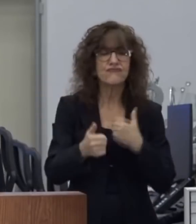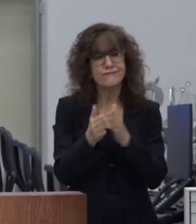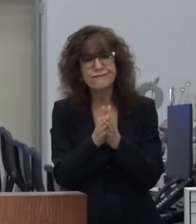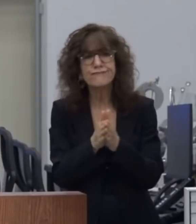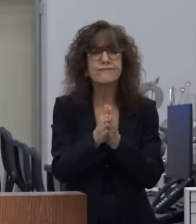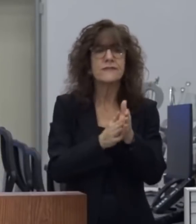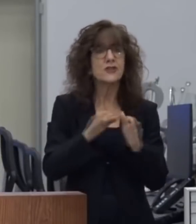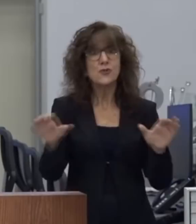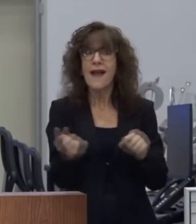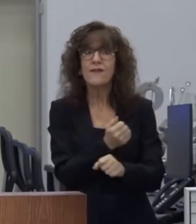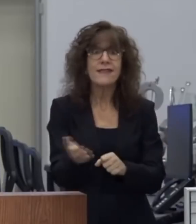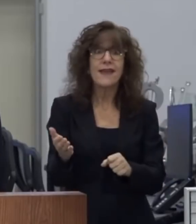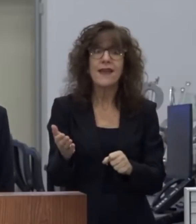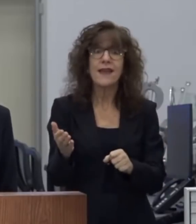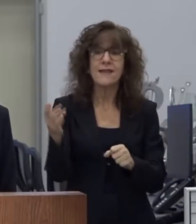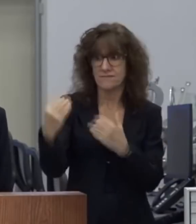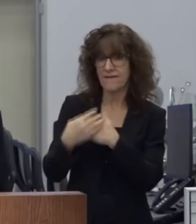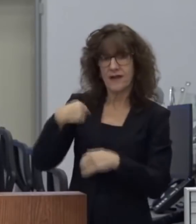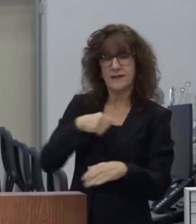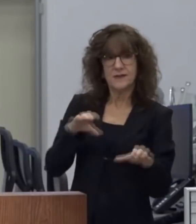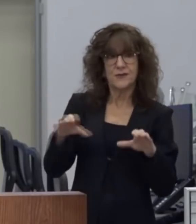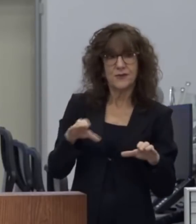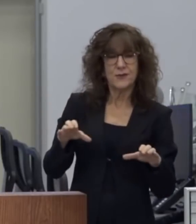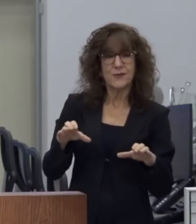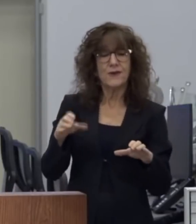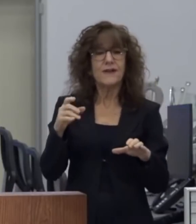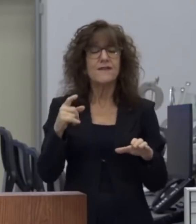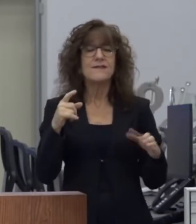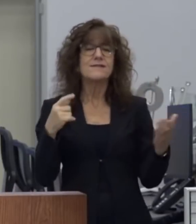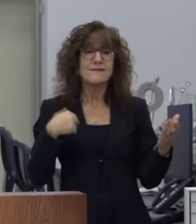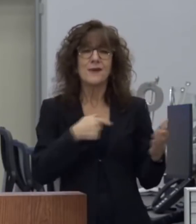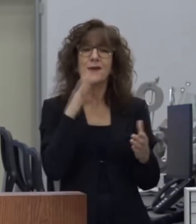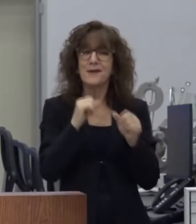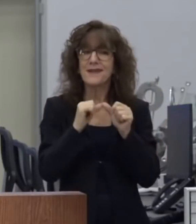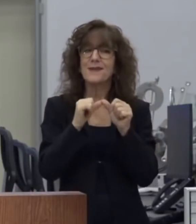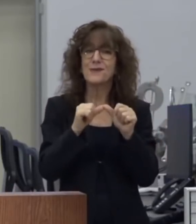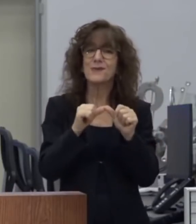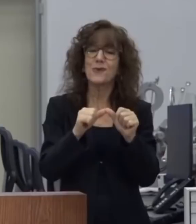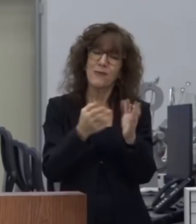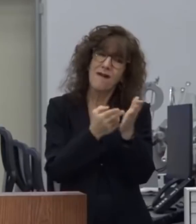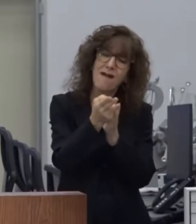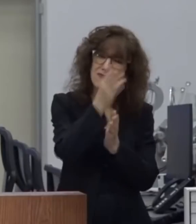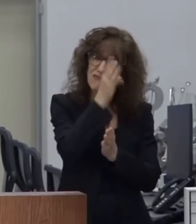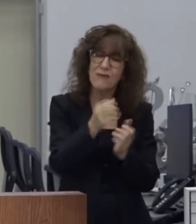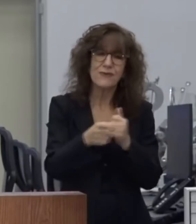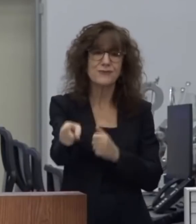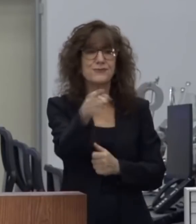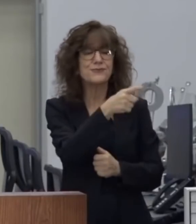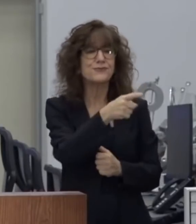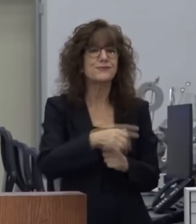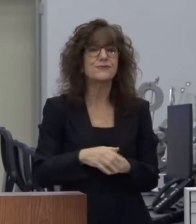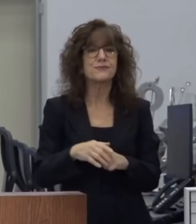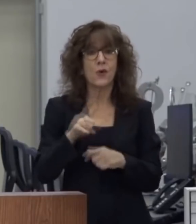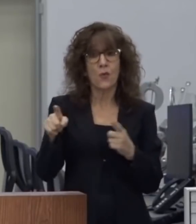doing everything that's advised. And what I can tell you for our part is that we will continue to be truthful and honest with you. When we